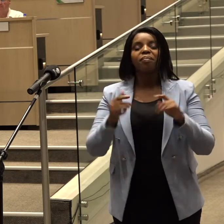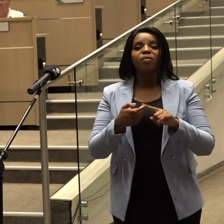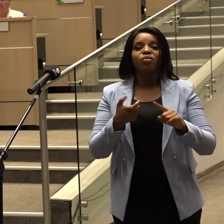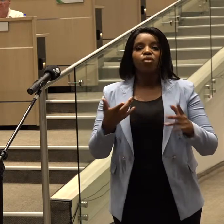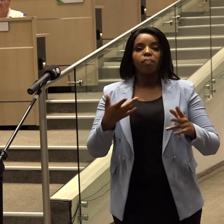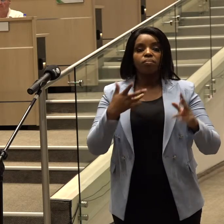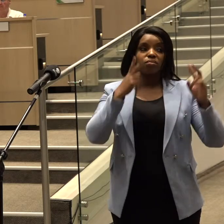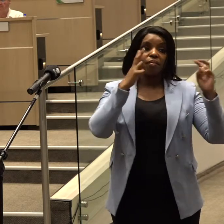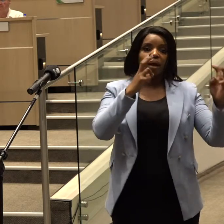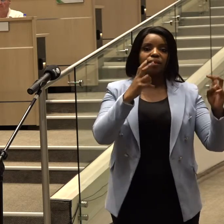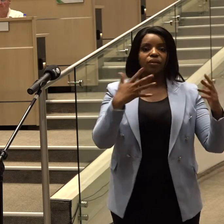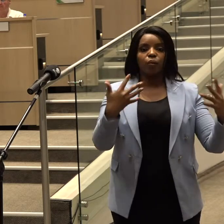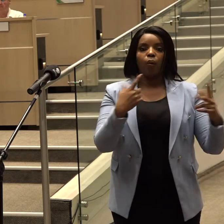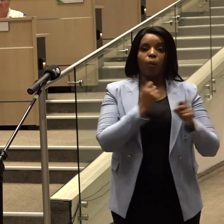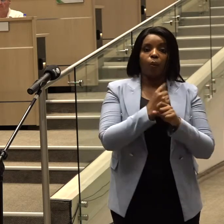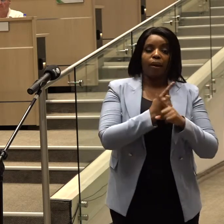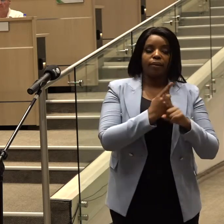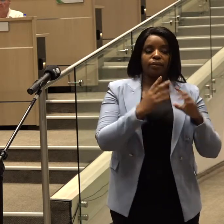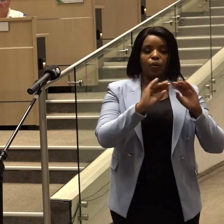organizations